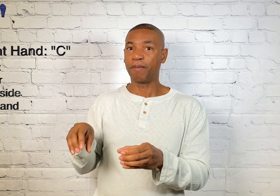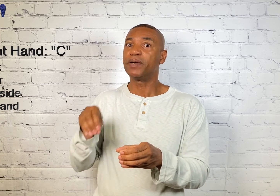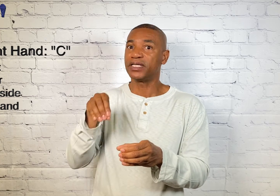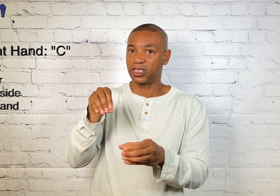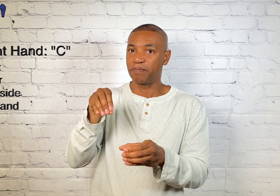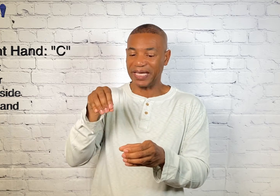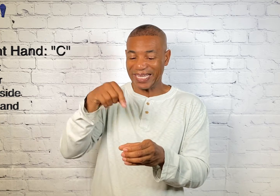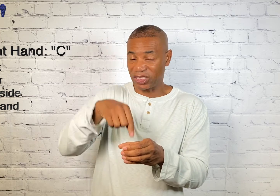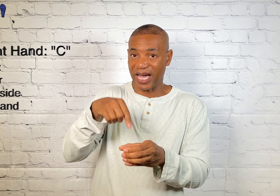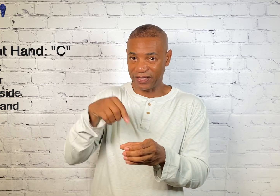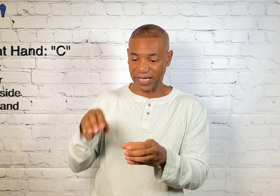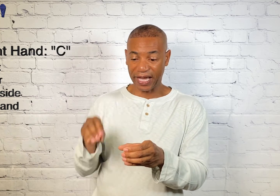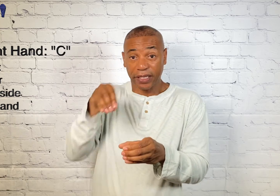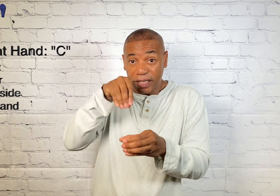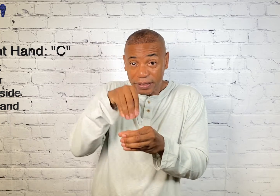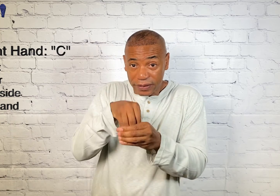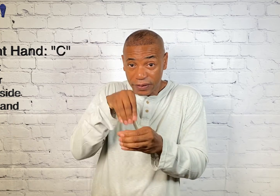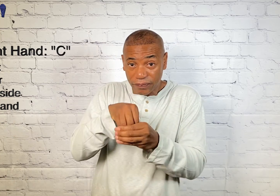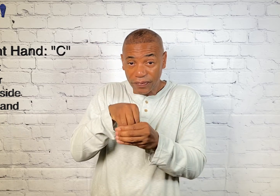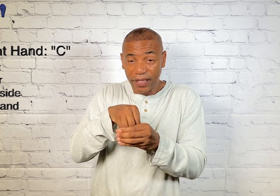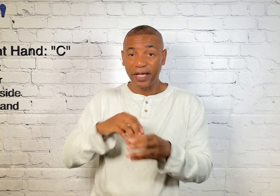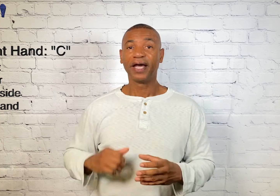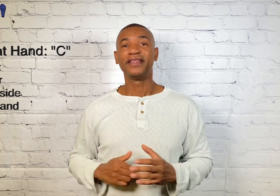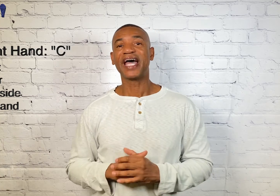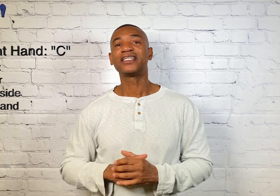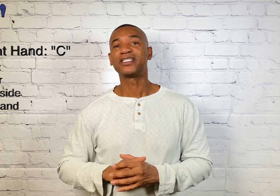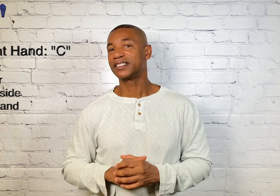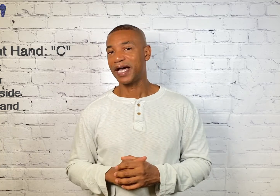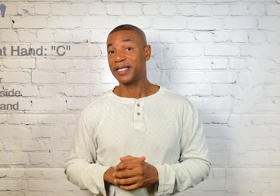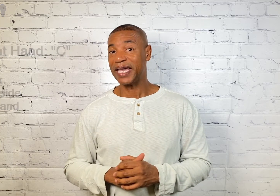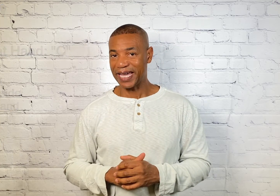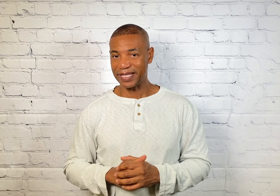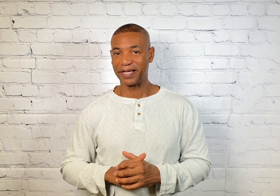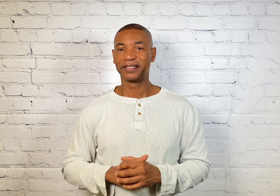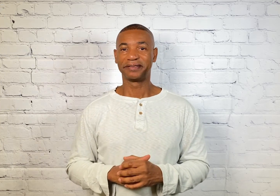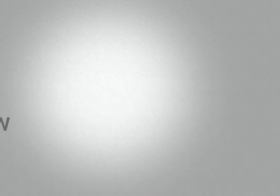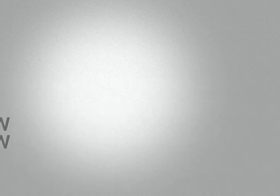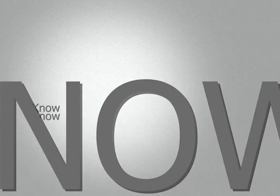putting something inside this hand. That is the sign in.